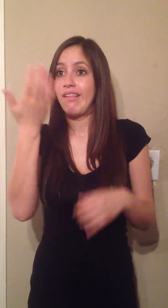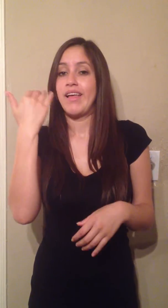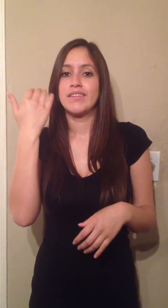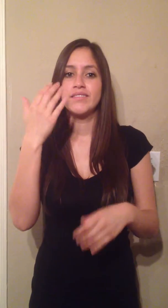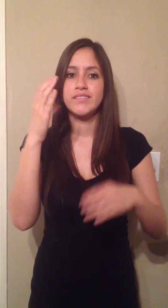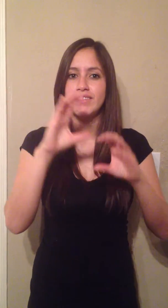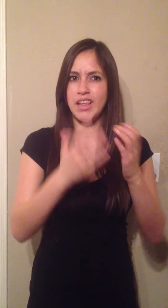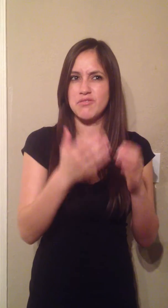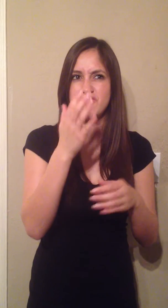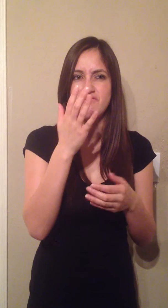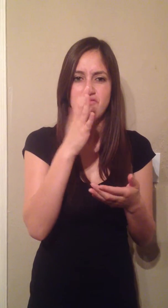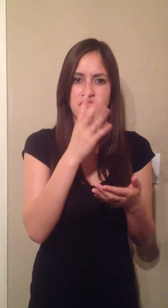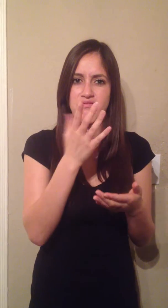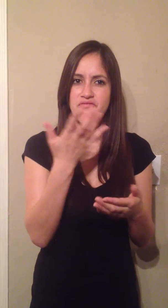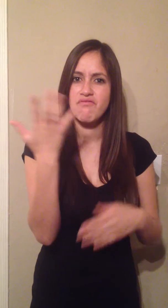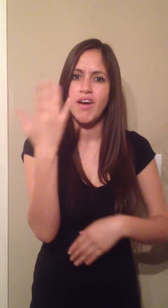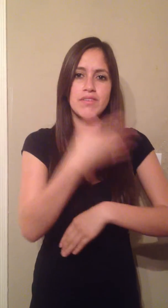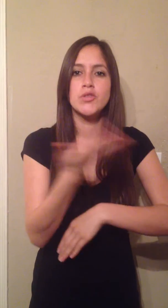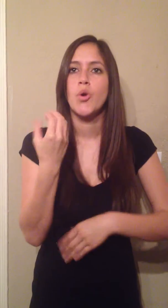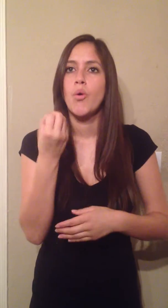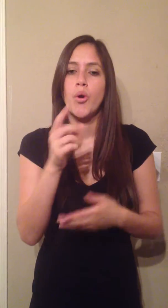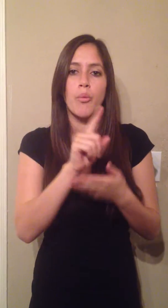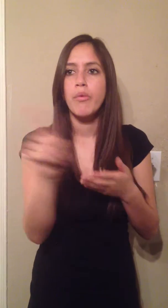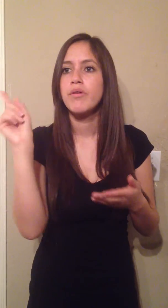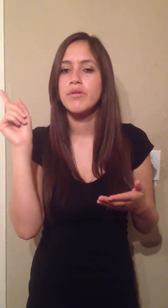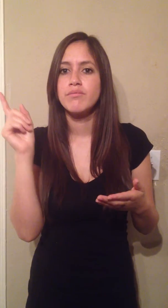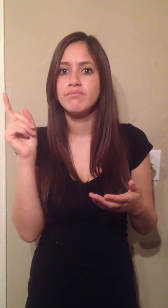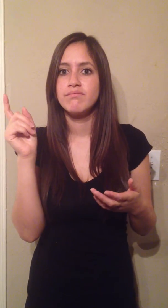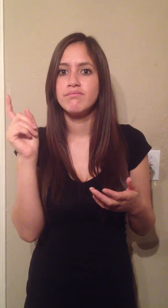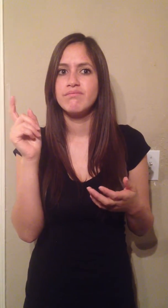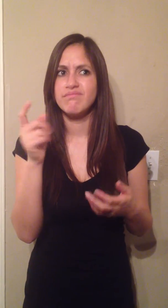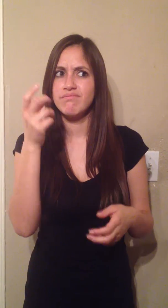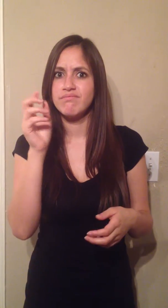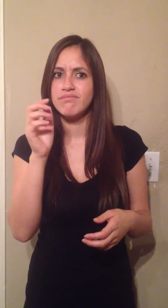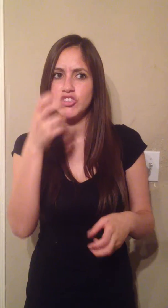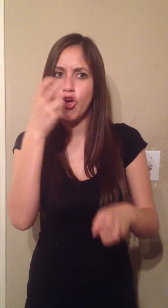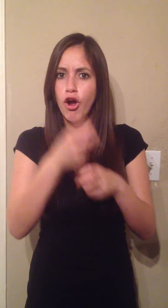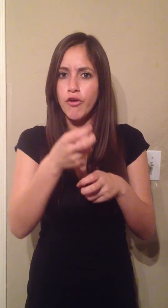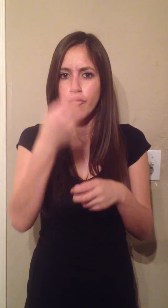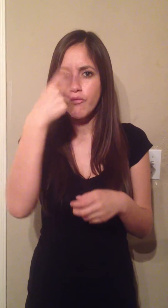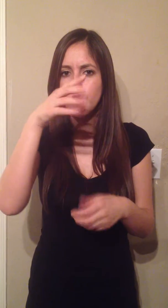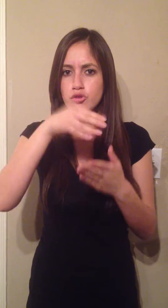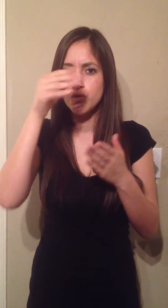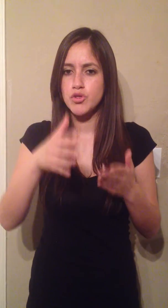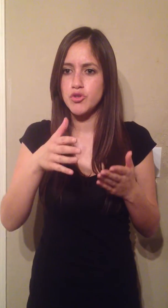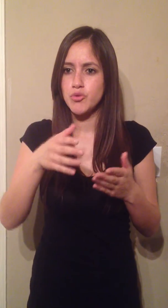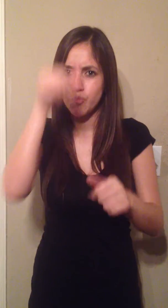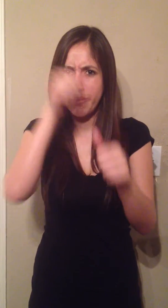really hard to remember what the teacher was talking about at the end of class, and as a result, there's hard to focus at the beginning. So if you